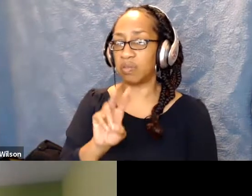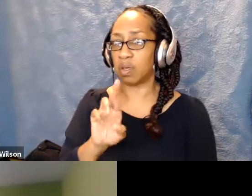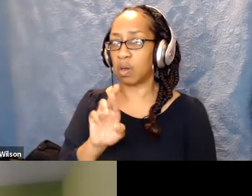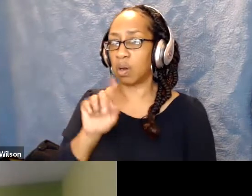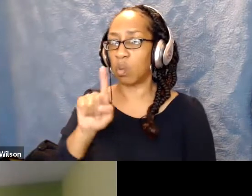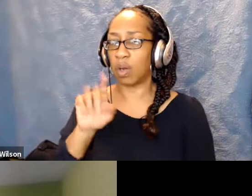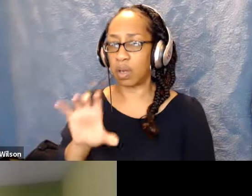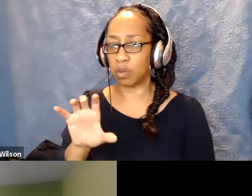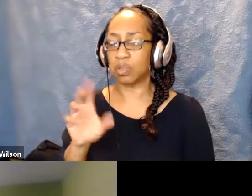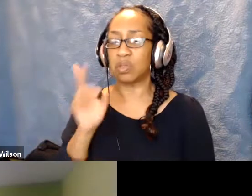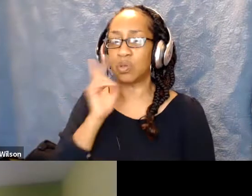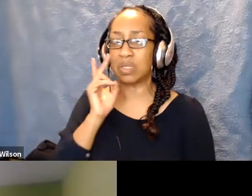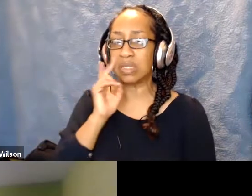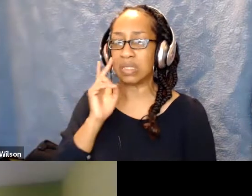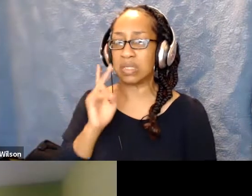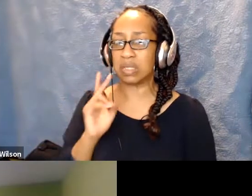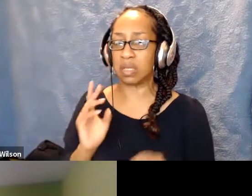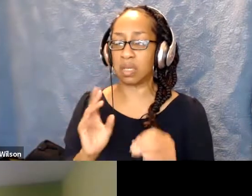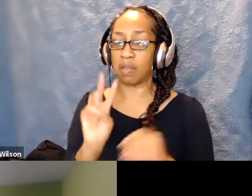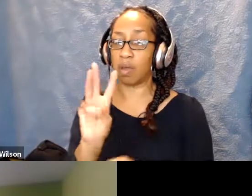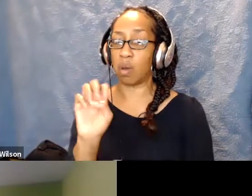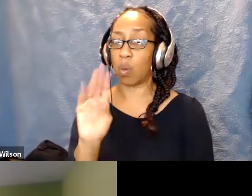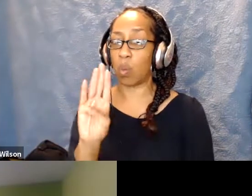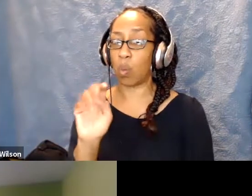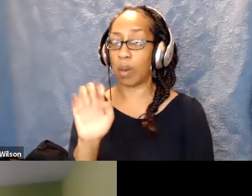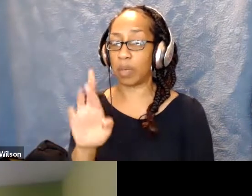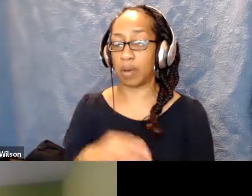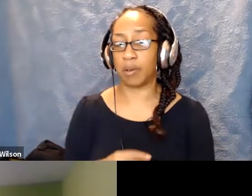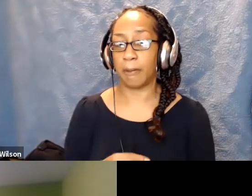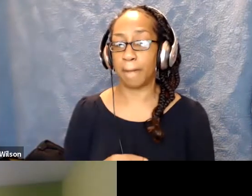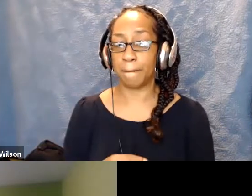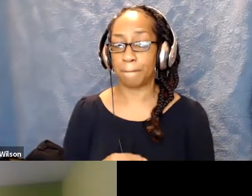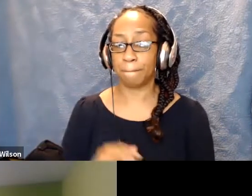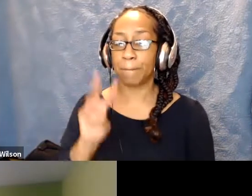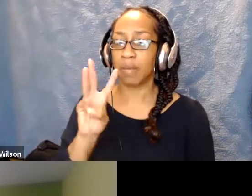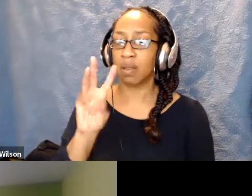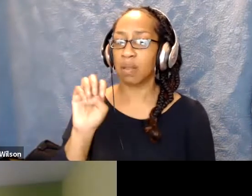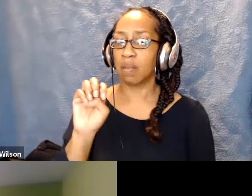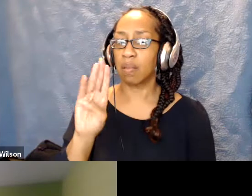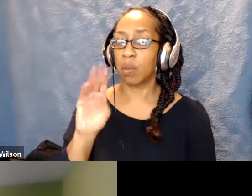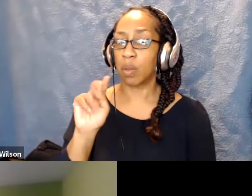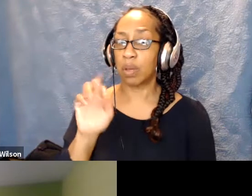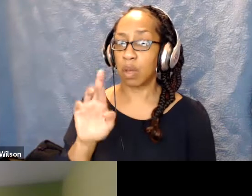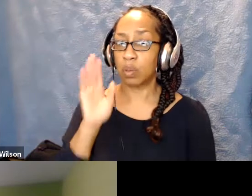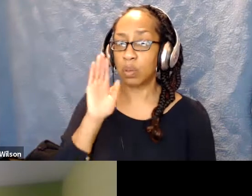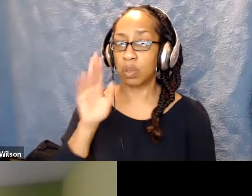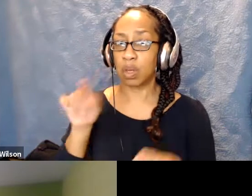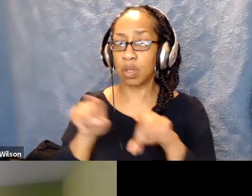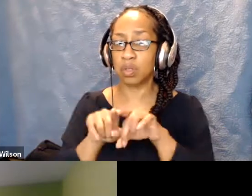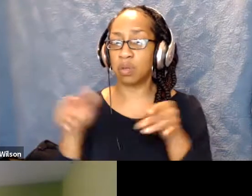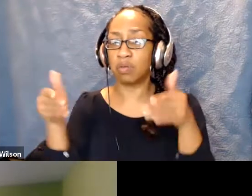there. So beyond the webinar, we decided to further highlight some of the work going on in South